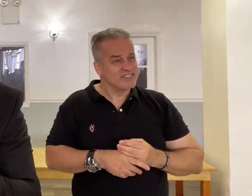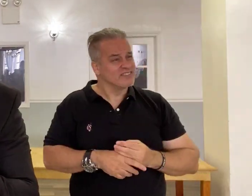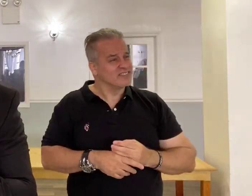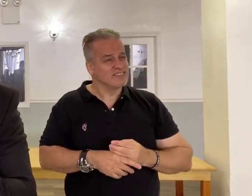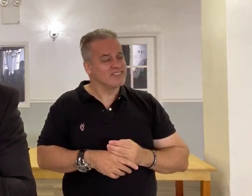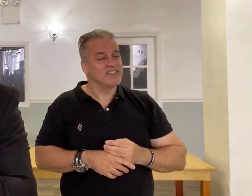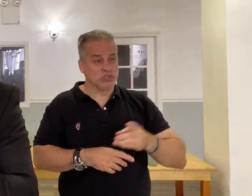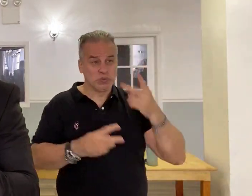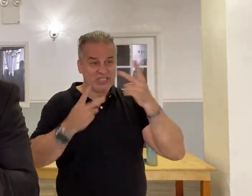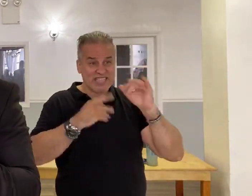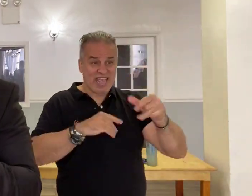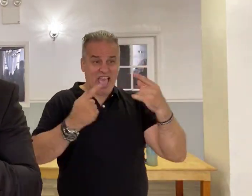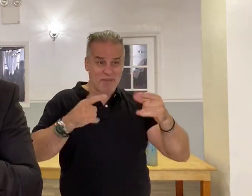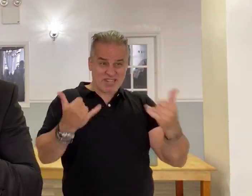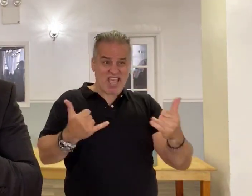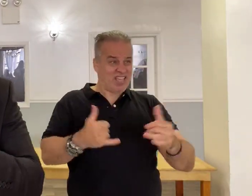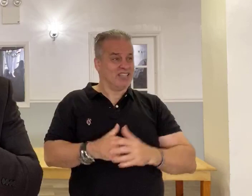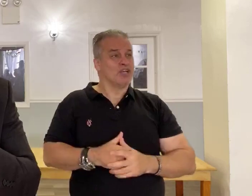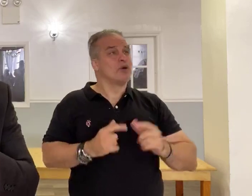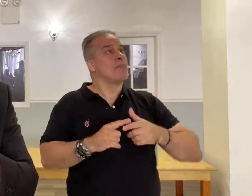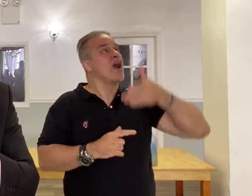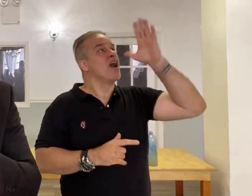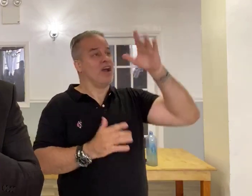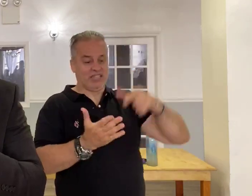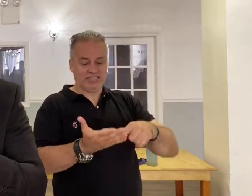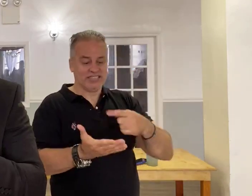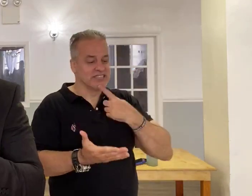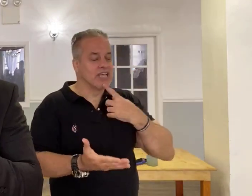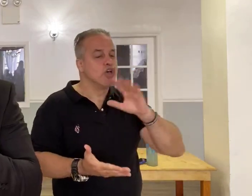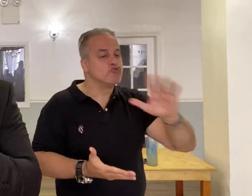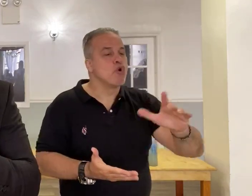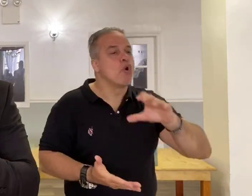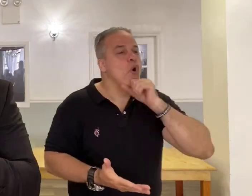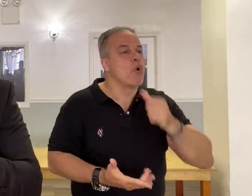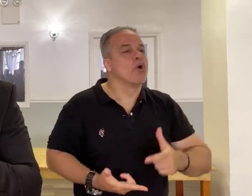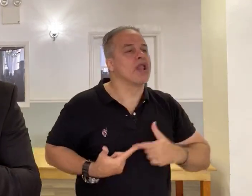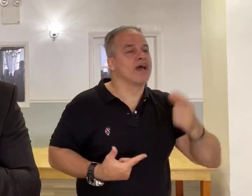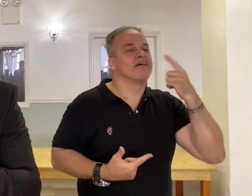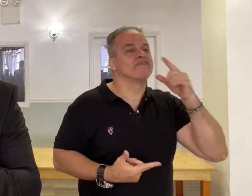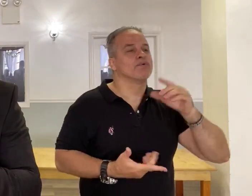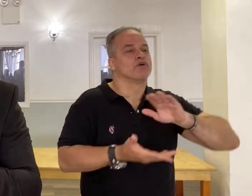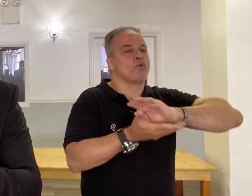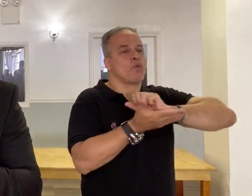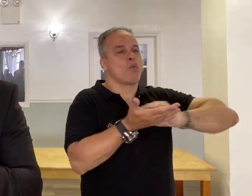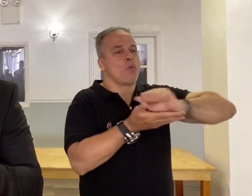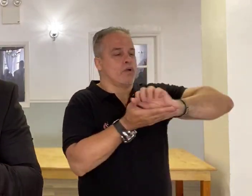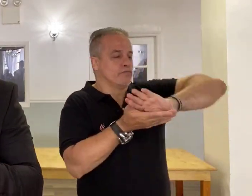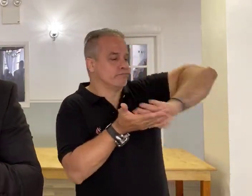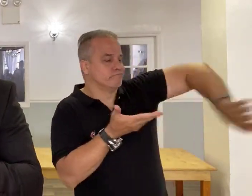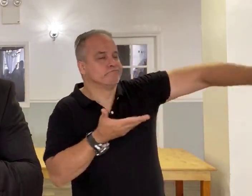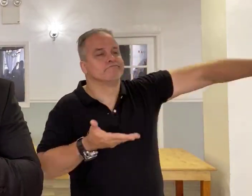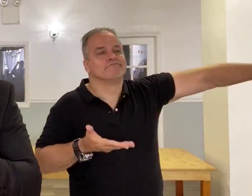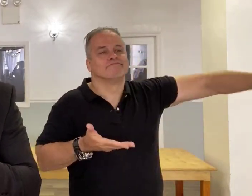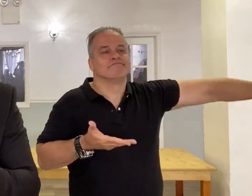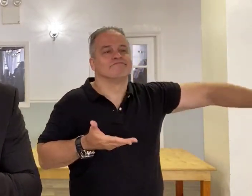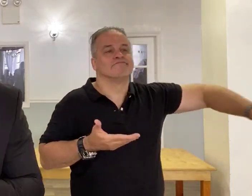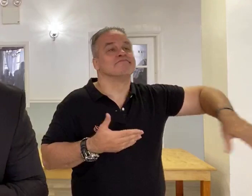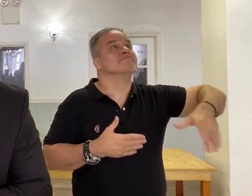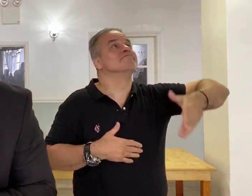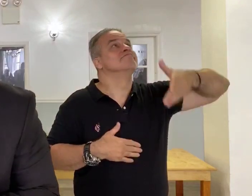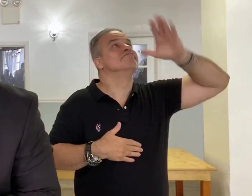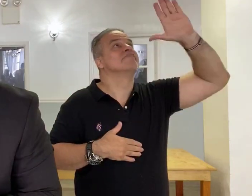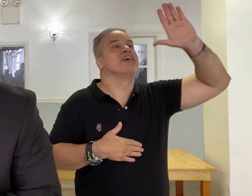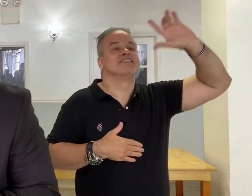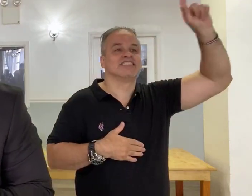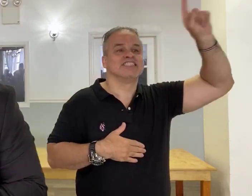passed away. The pain, the crying and the tears, the death, Jesus says in his word, the